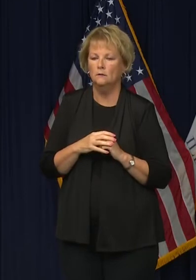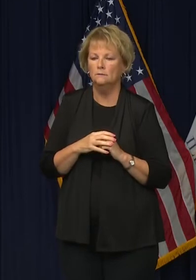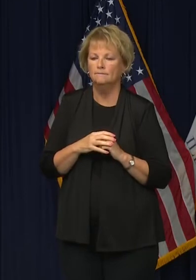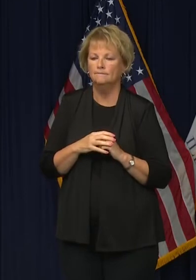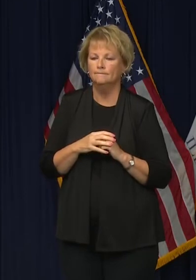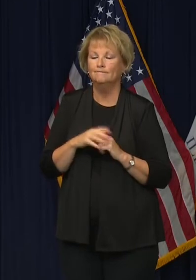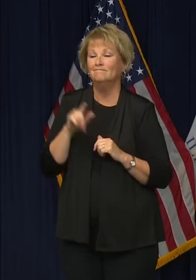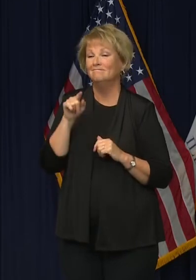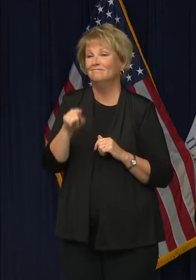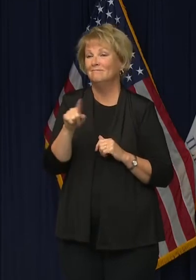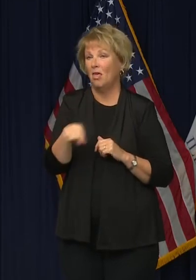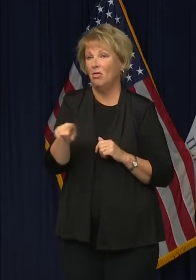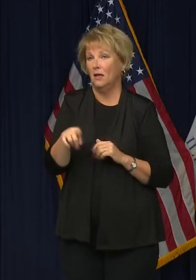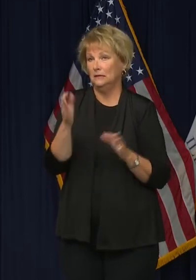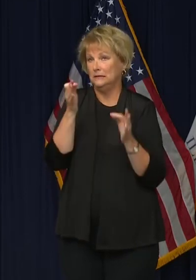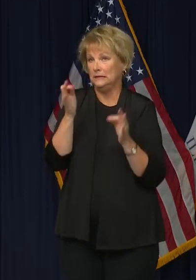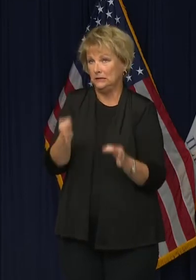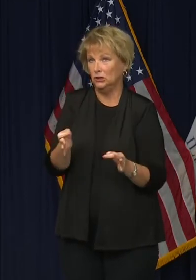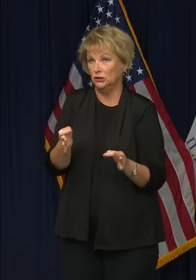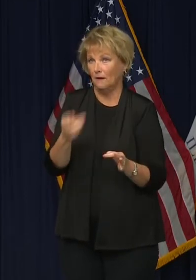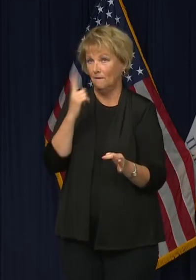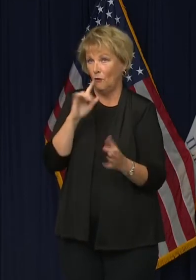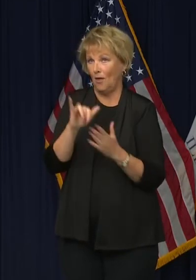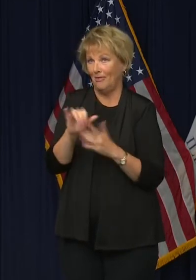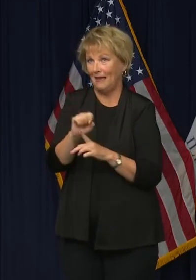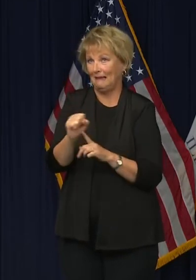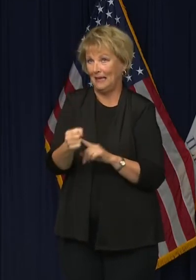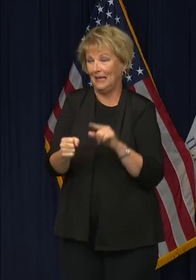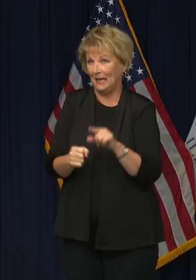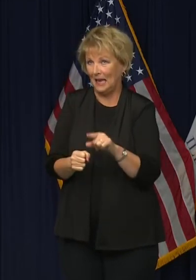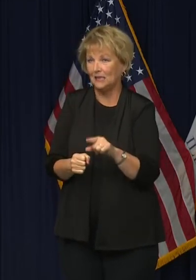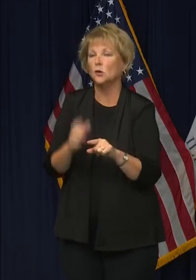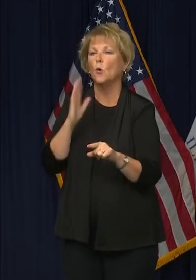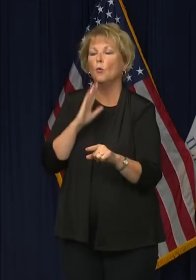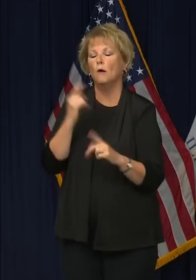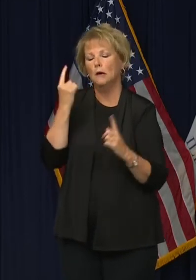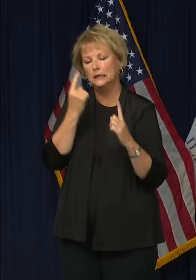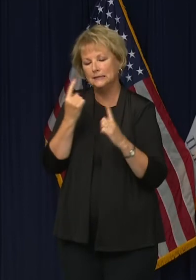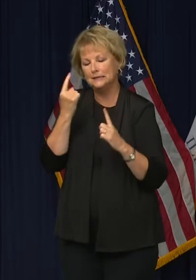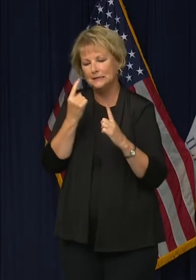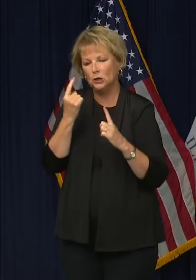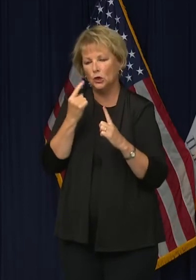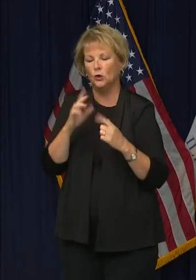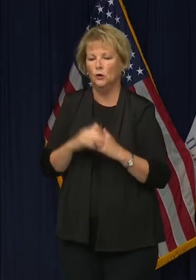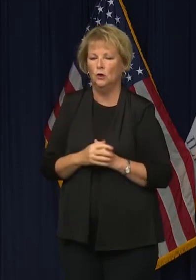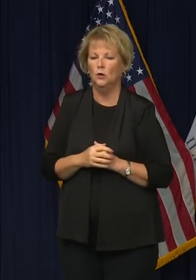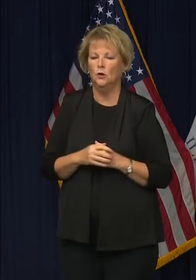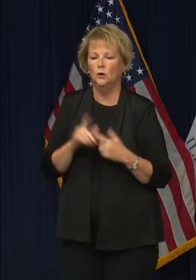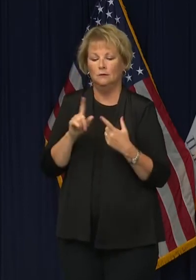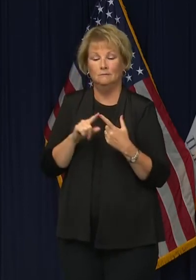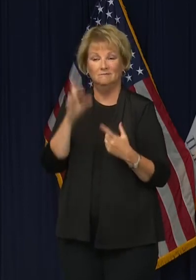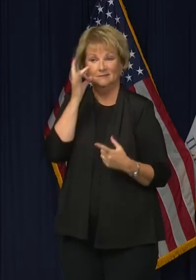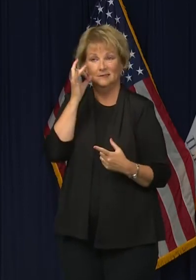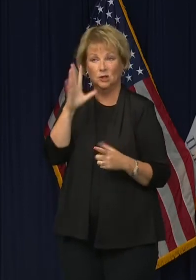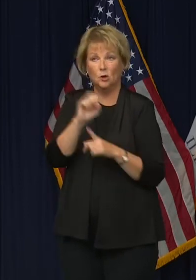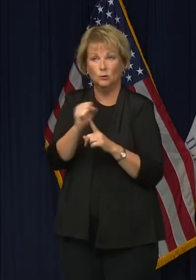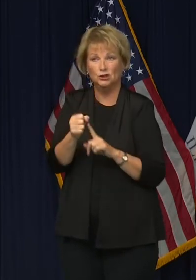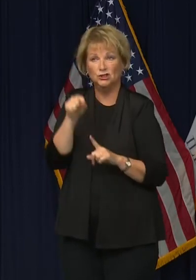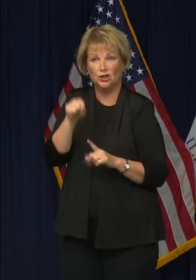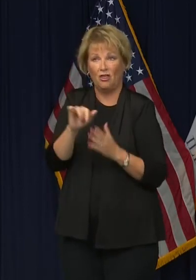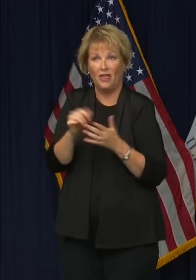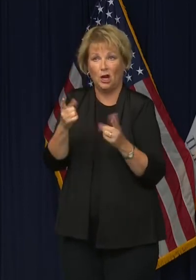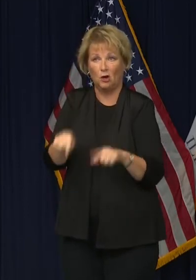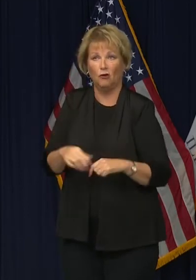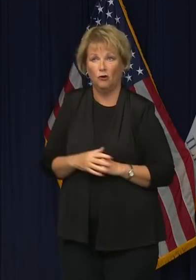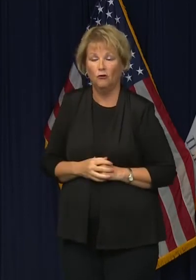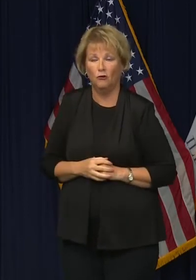the decisions that are made in this case are ones that take into account the terrible circumstances that occurred